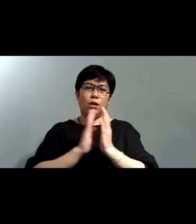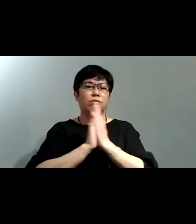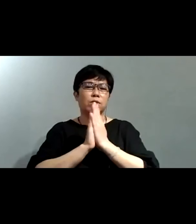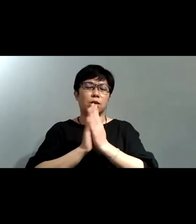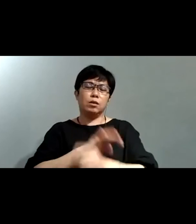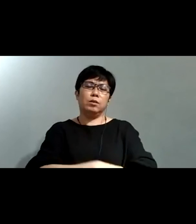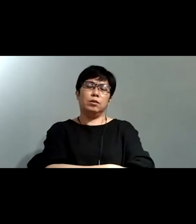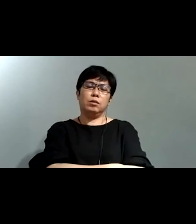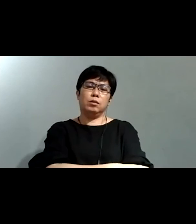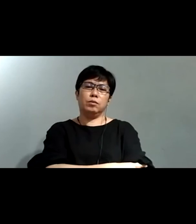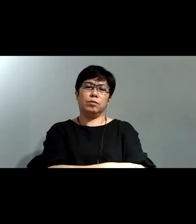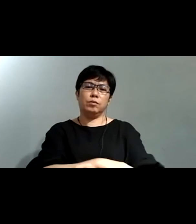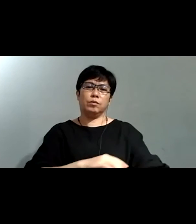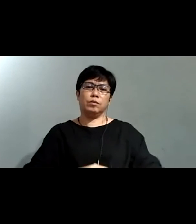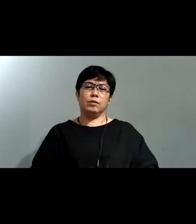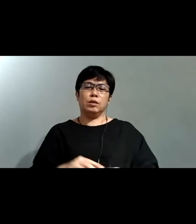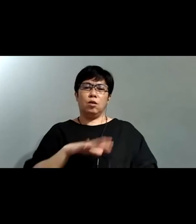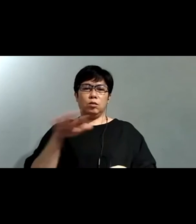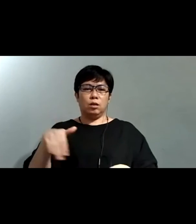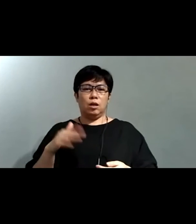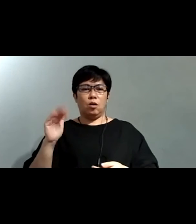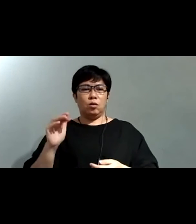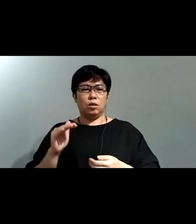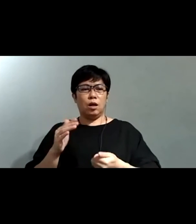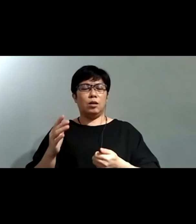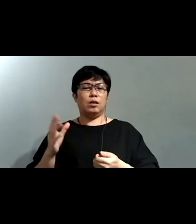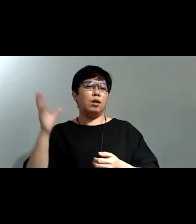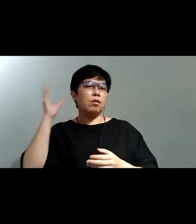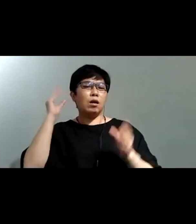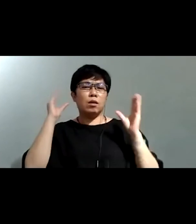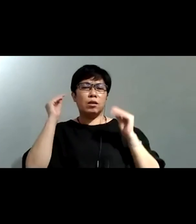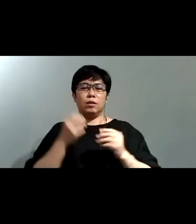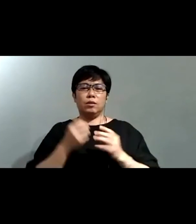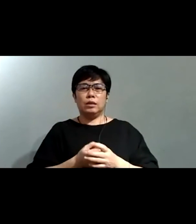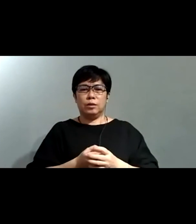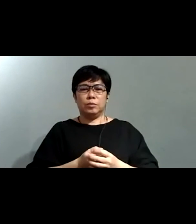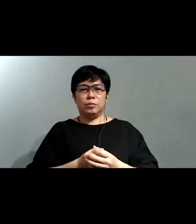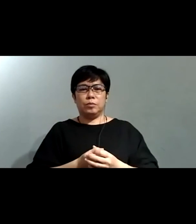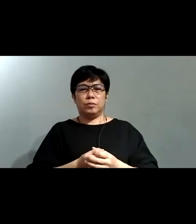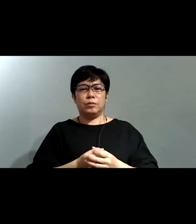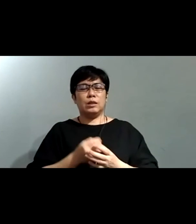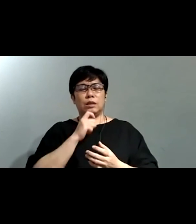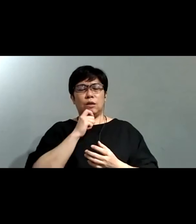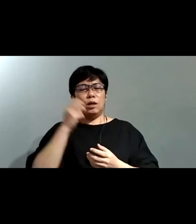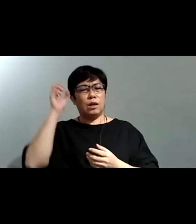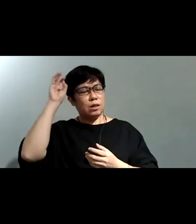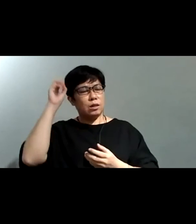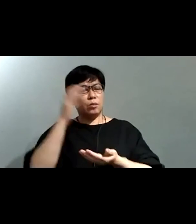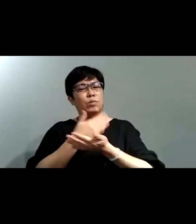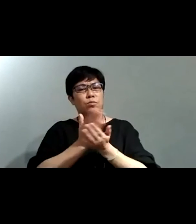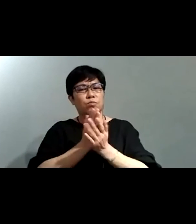mediate the diverse opinions and then build kinds of consensus throughout the